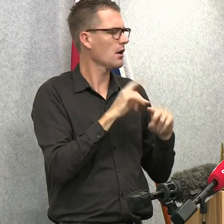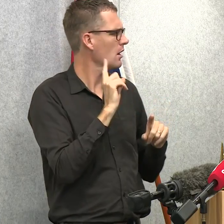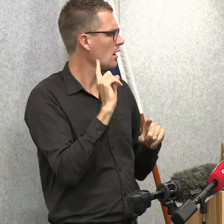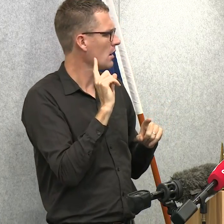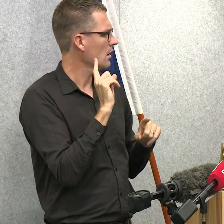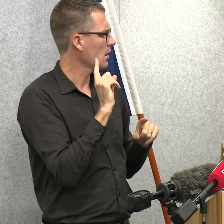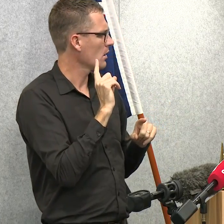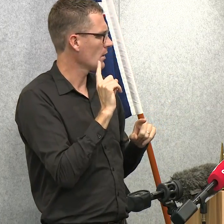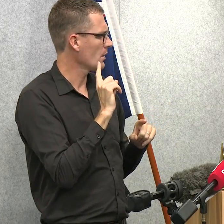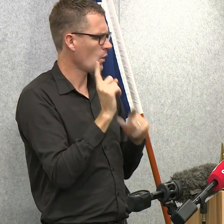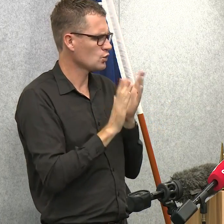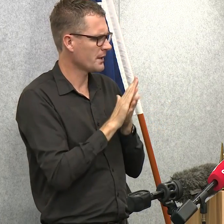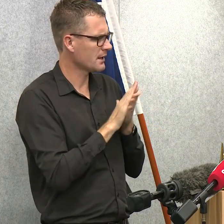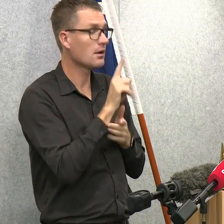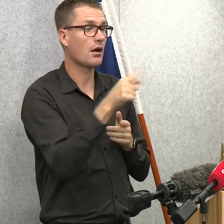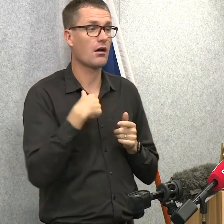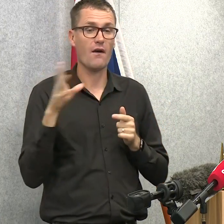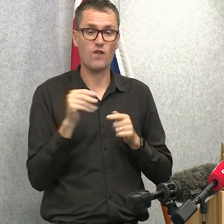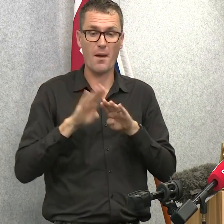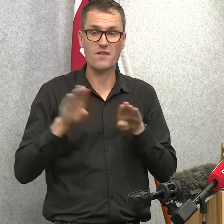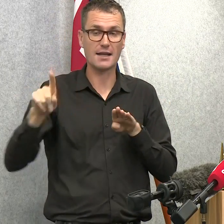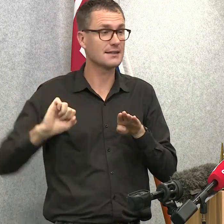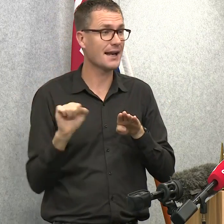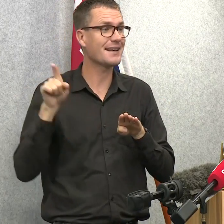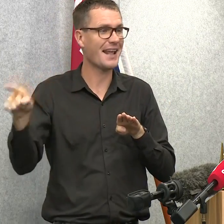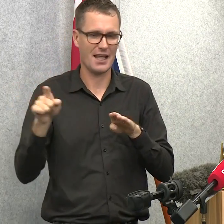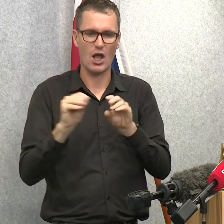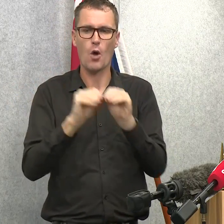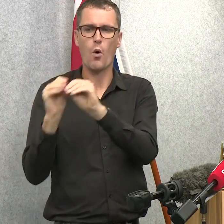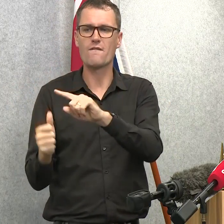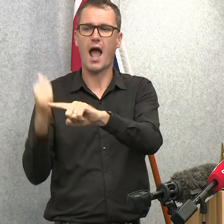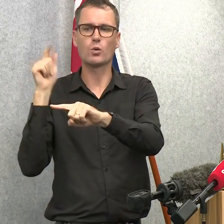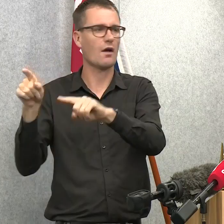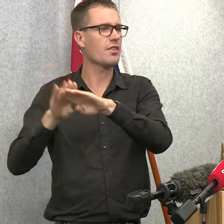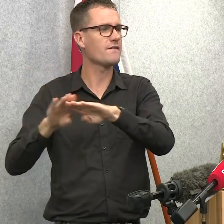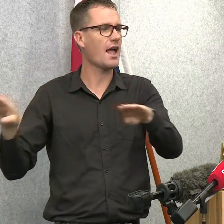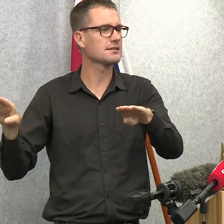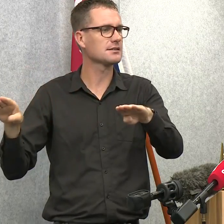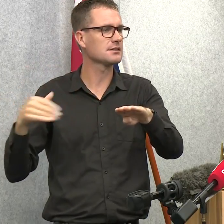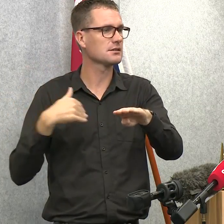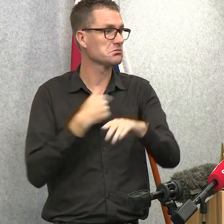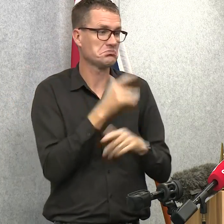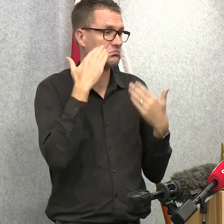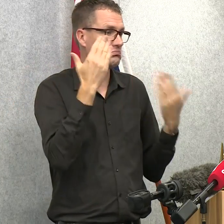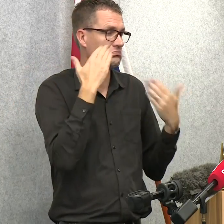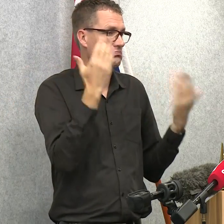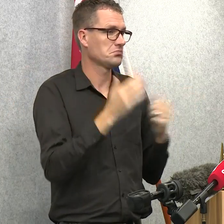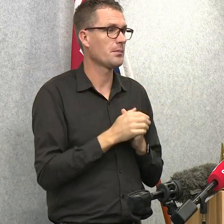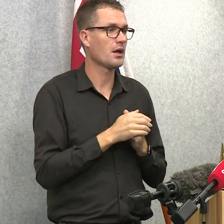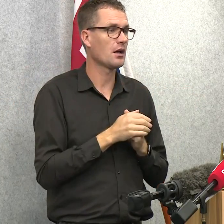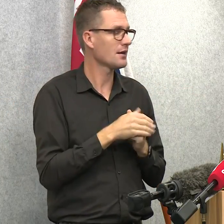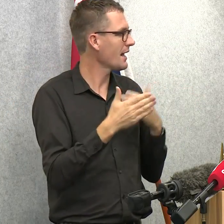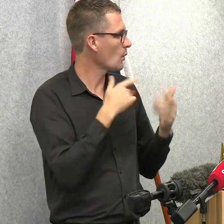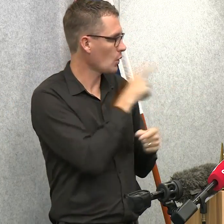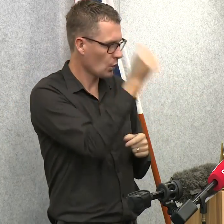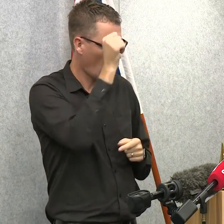he? Of his flat down there? No, not to my knowledge. Right. Okay, so have you established his movements anyway before the